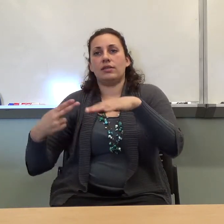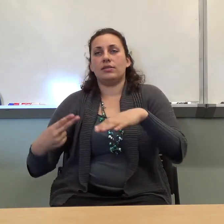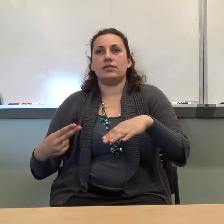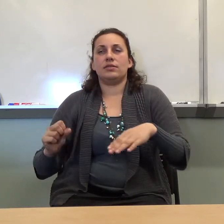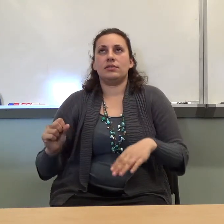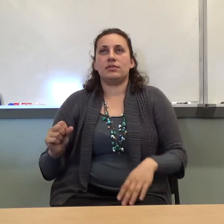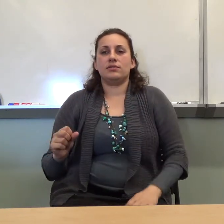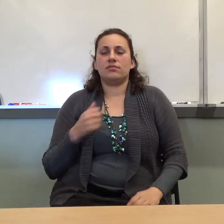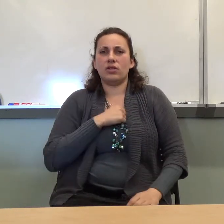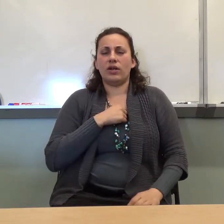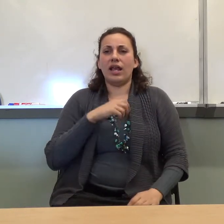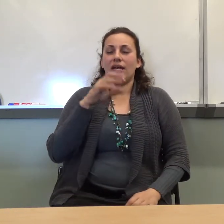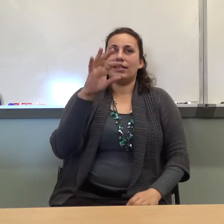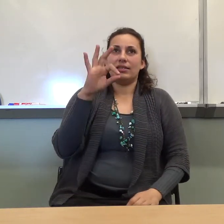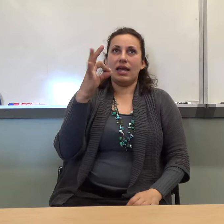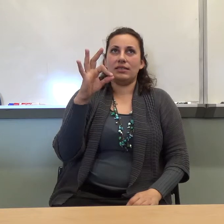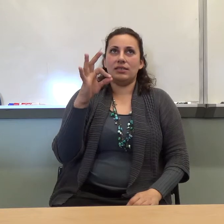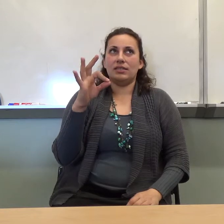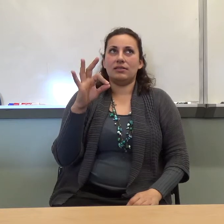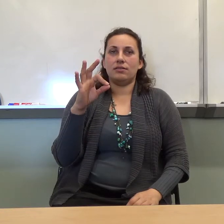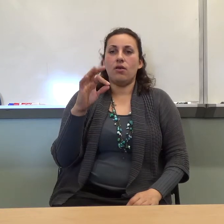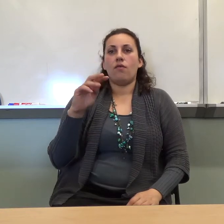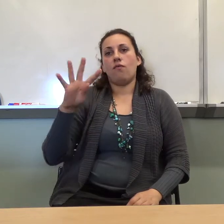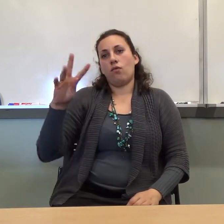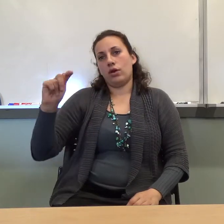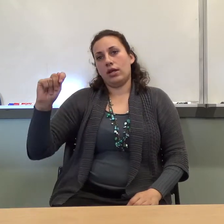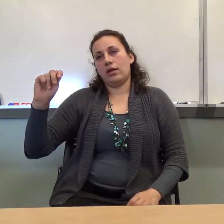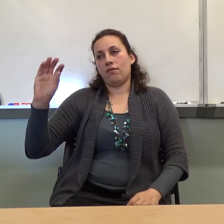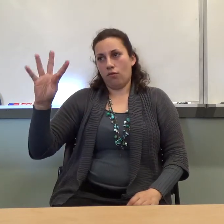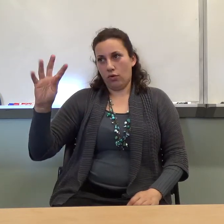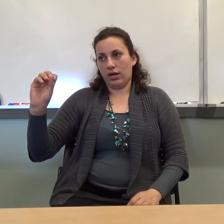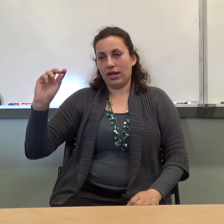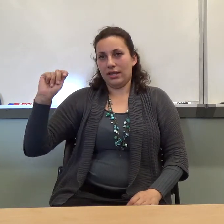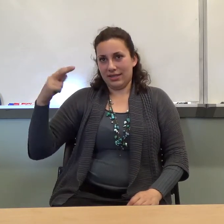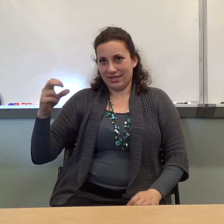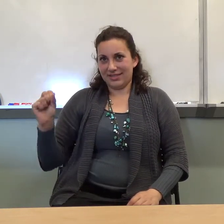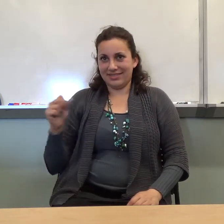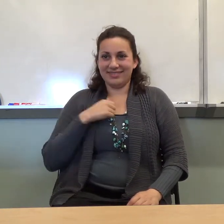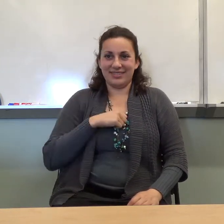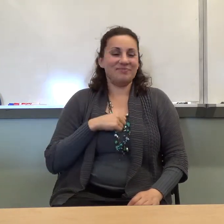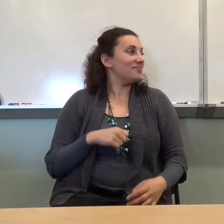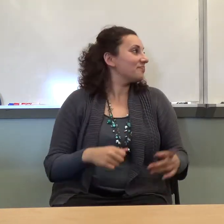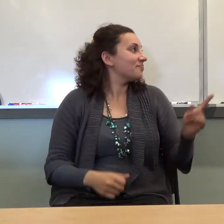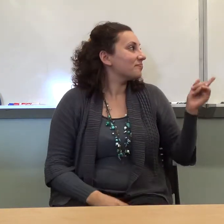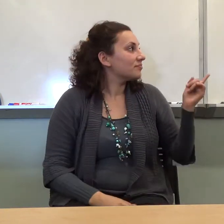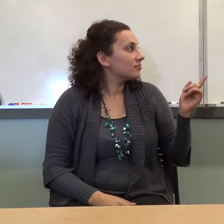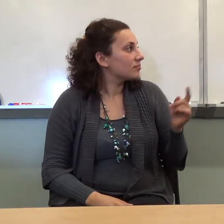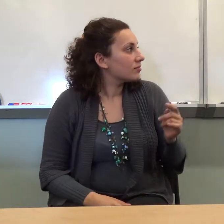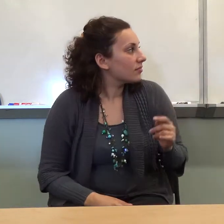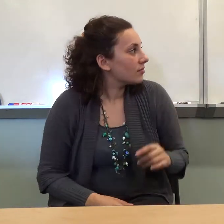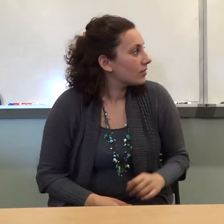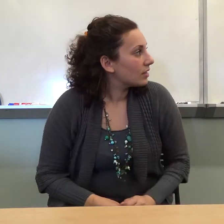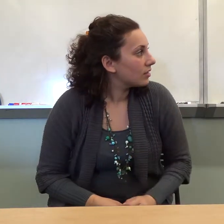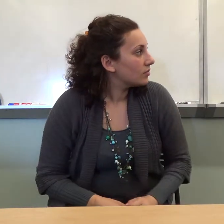Mm-hmm. Okay, now 3 16ths, how will we do that? Well, I mean, basically, all you can do right now is